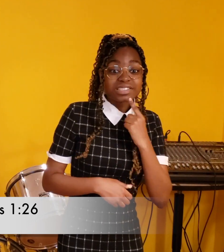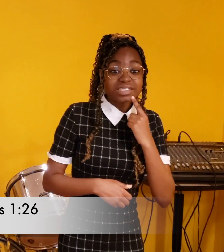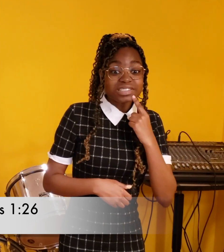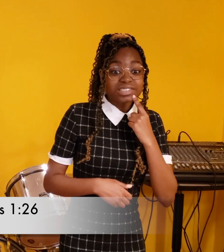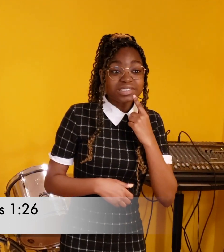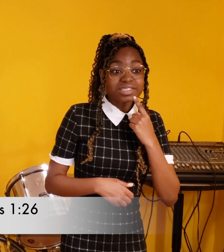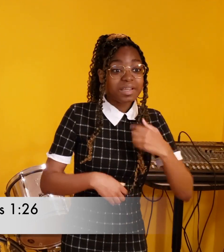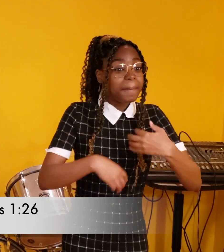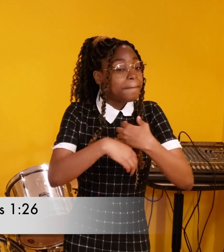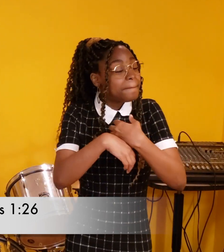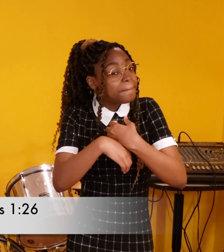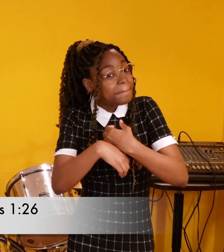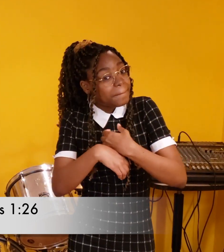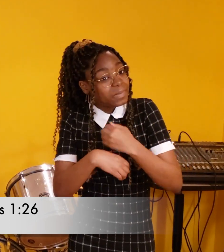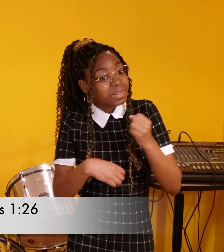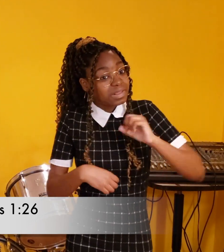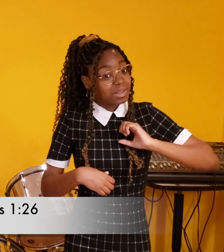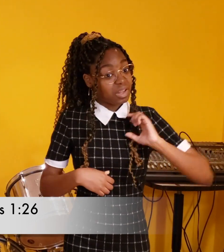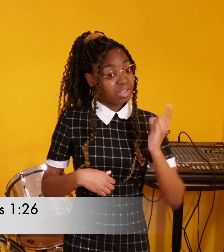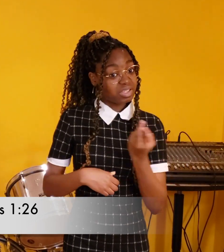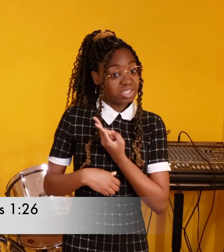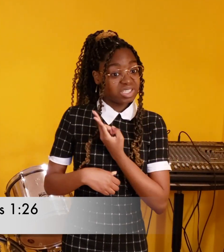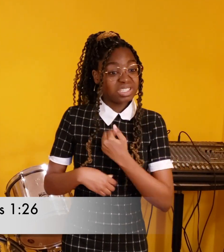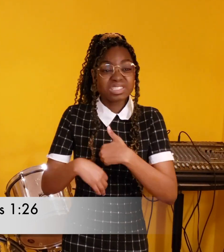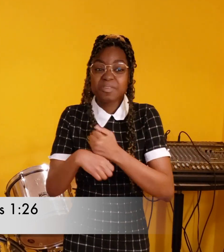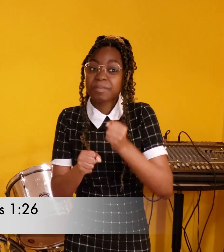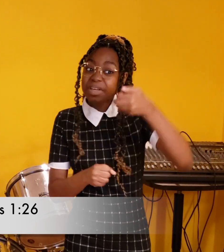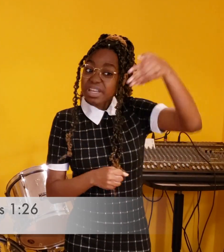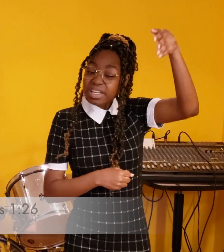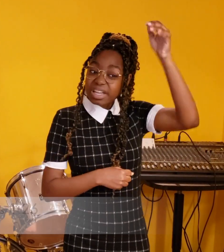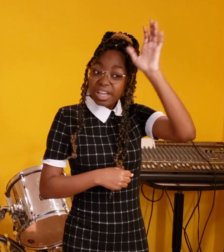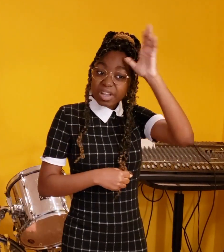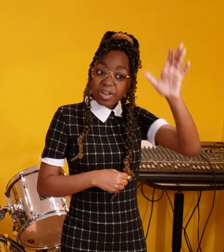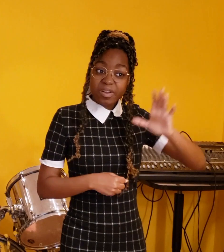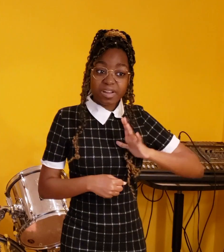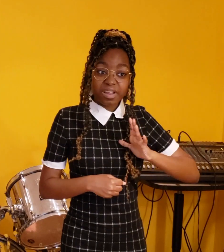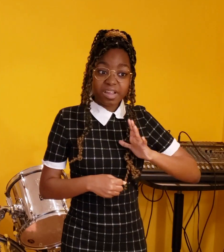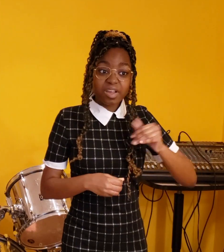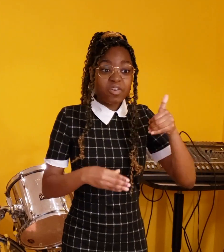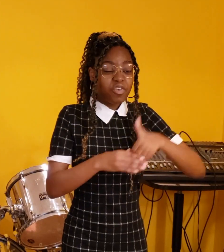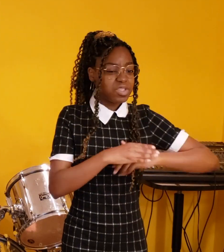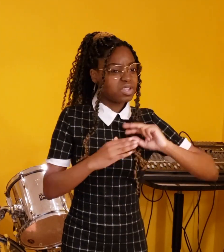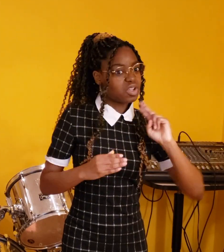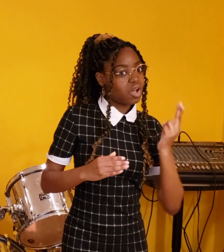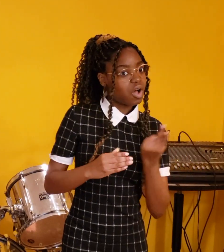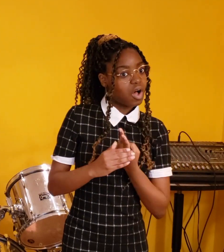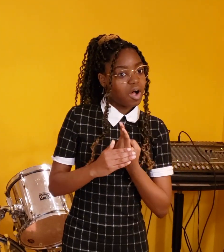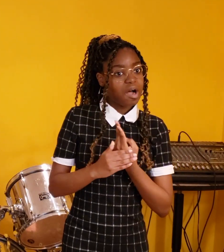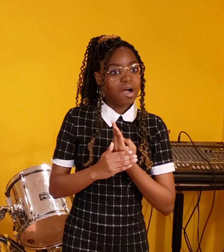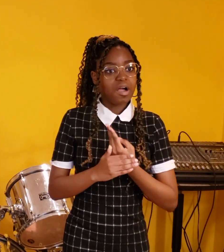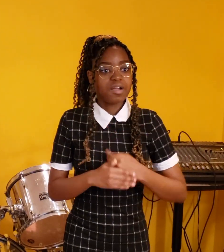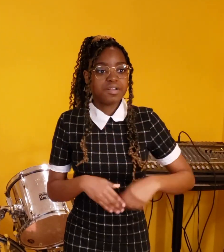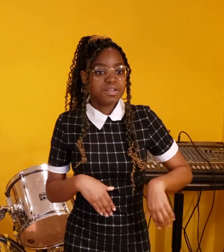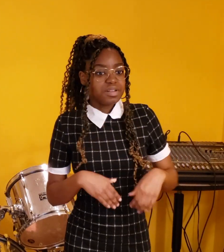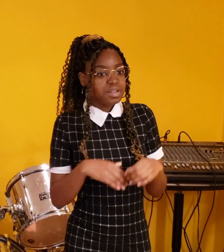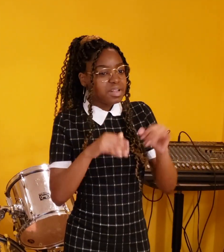our image and after our likeness. So we see Elohim, rather we see the plural. It's not El, Elohim is